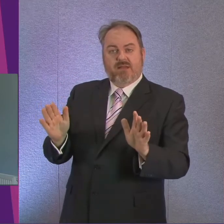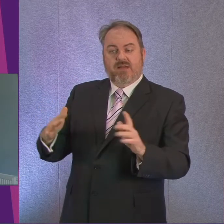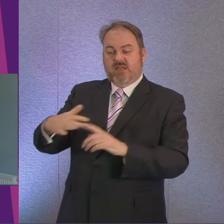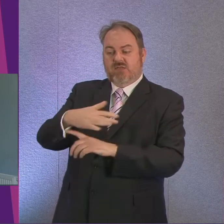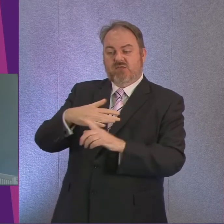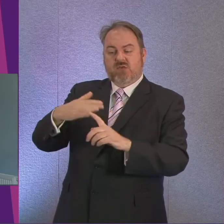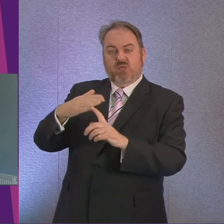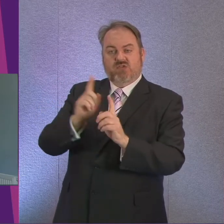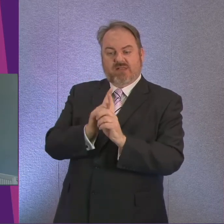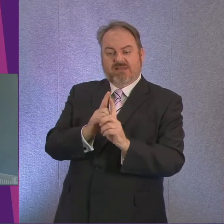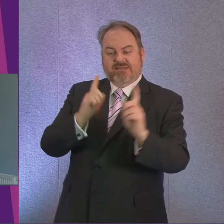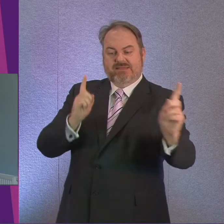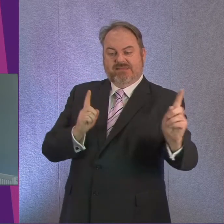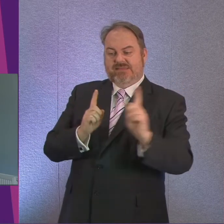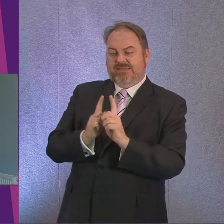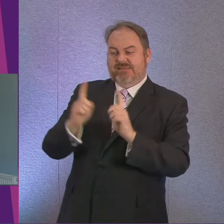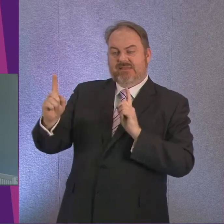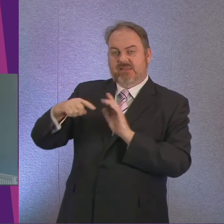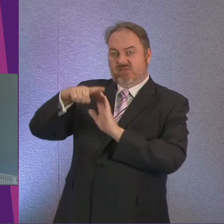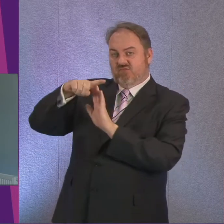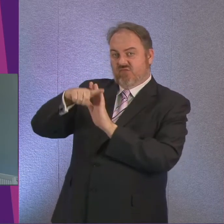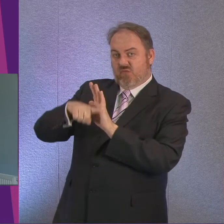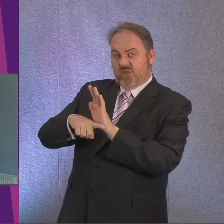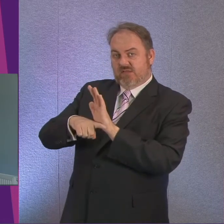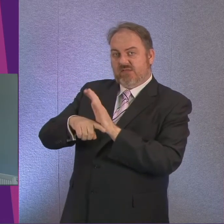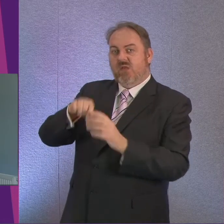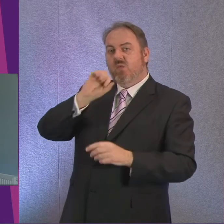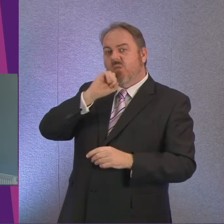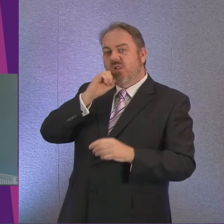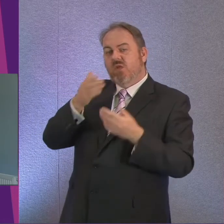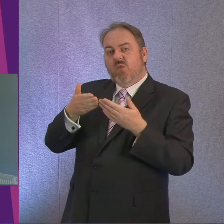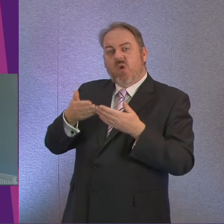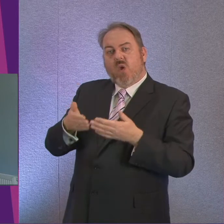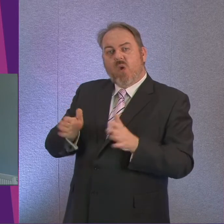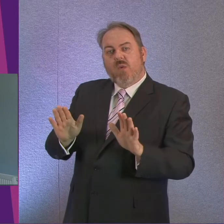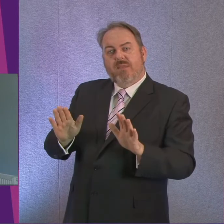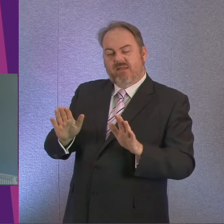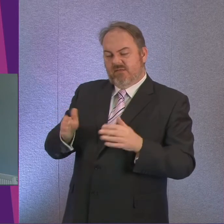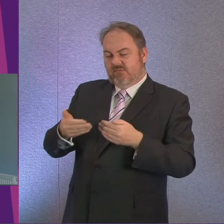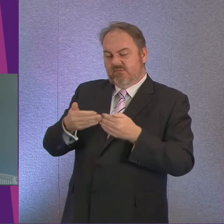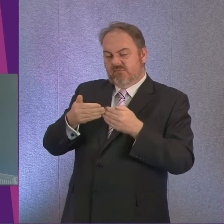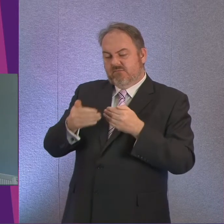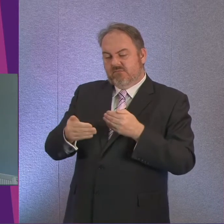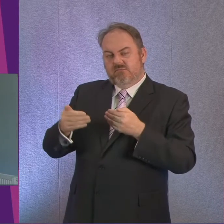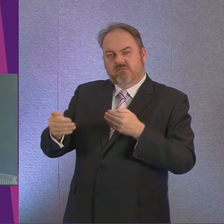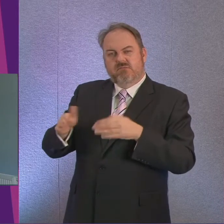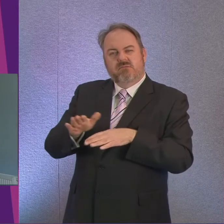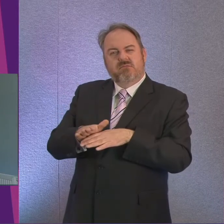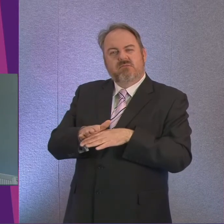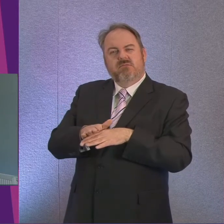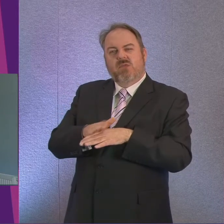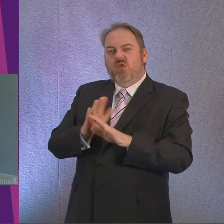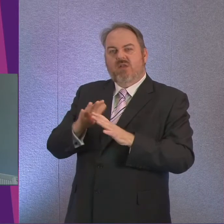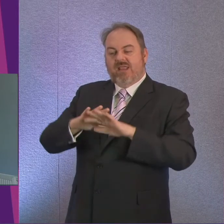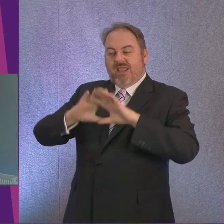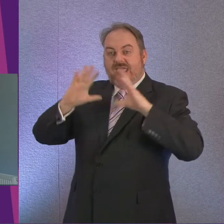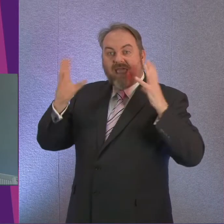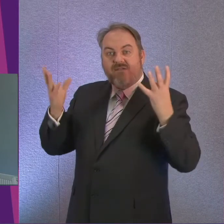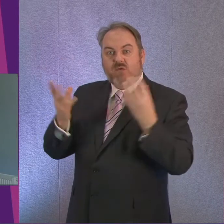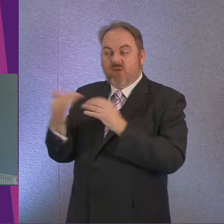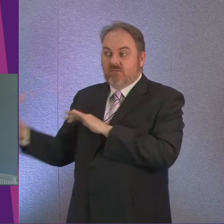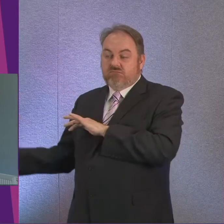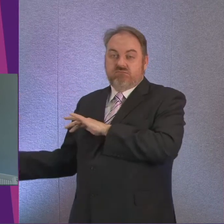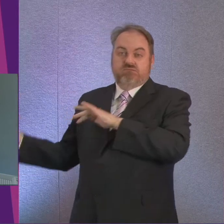in place, would he consider a phased approach to attendance which ensures those with additional physical and